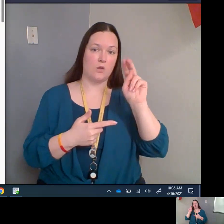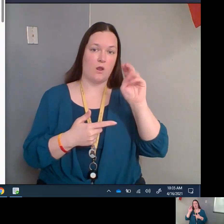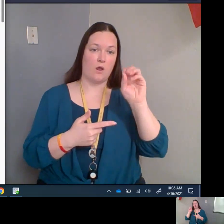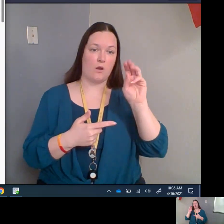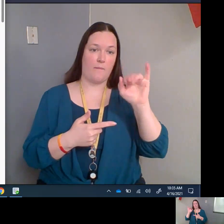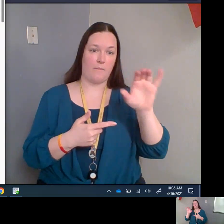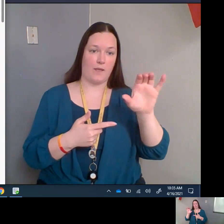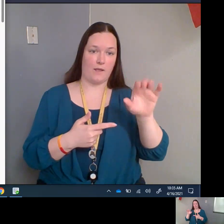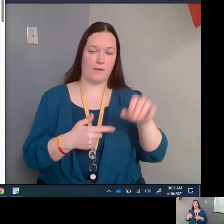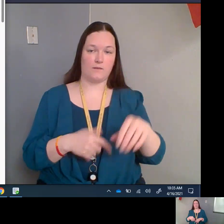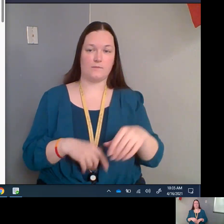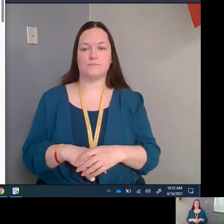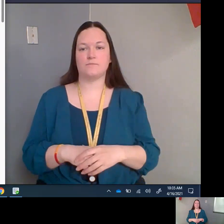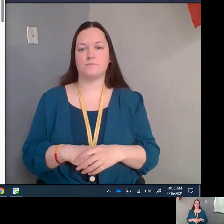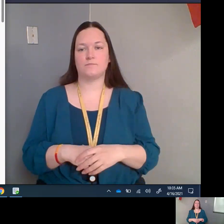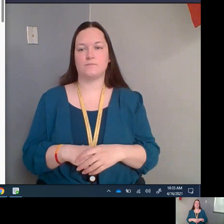system.